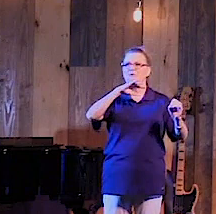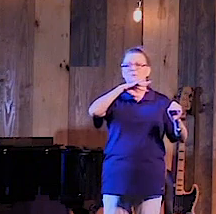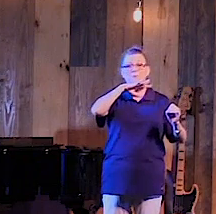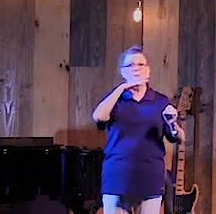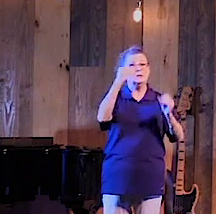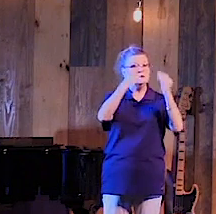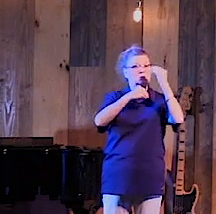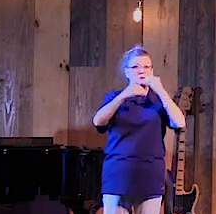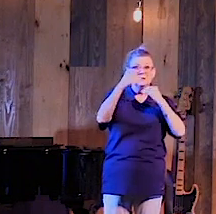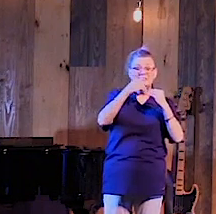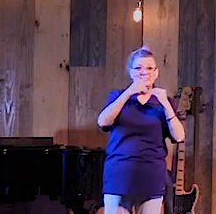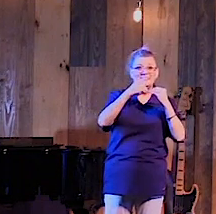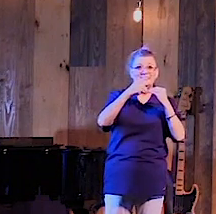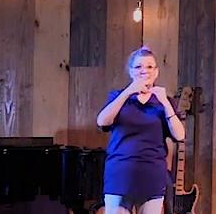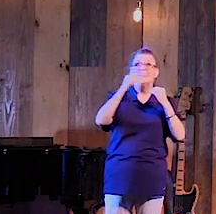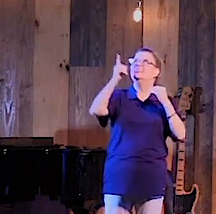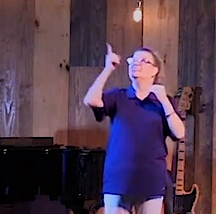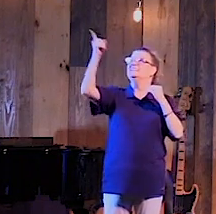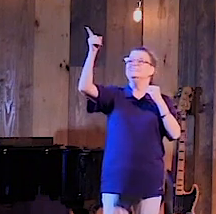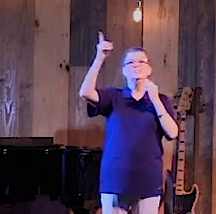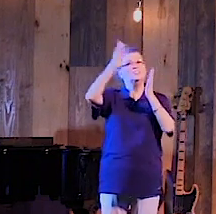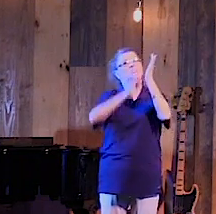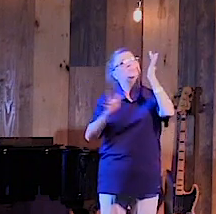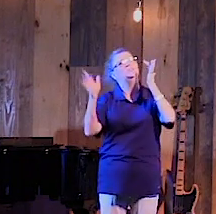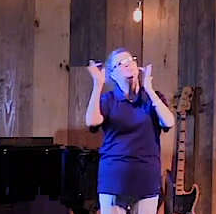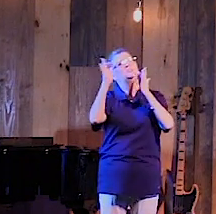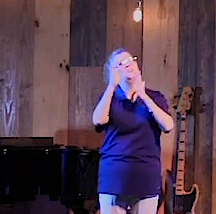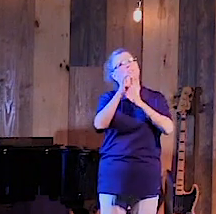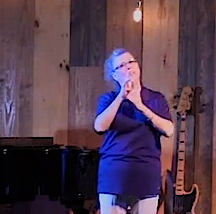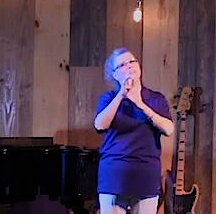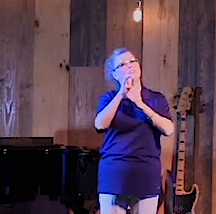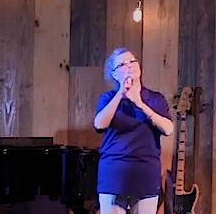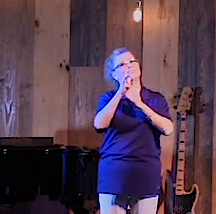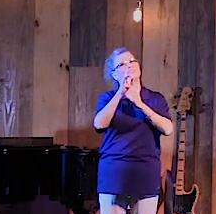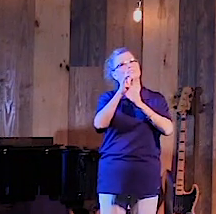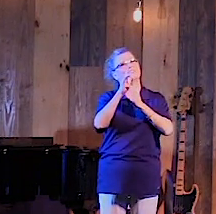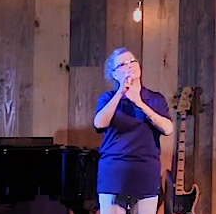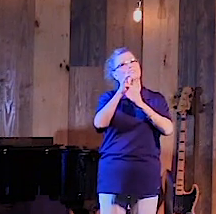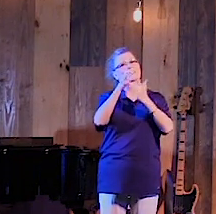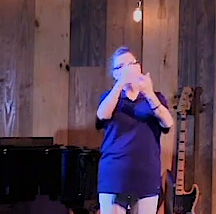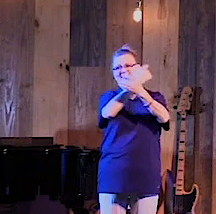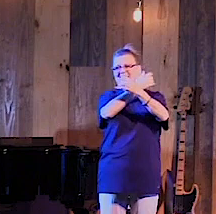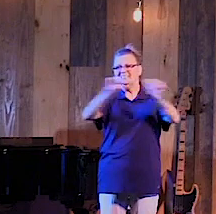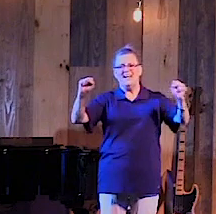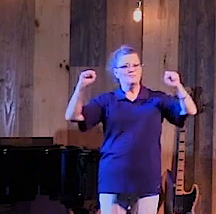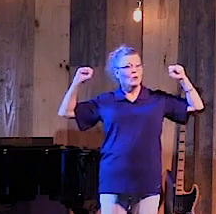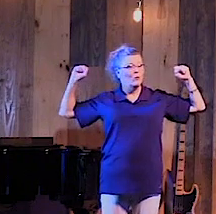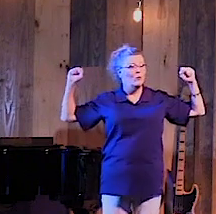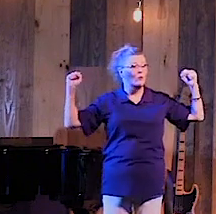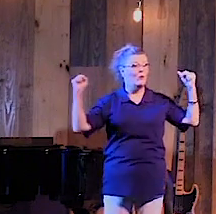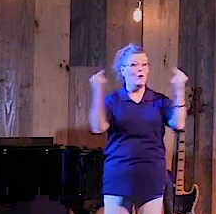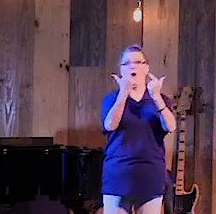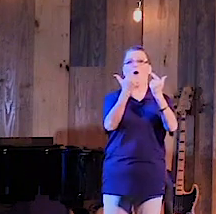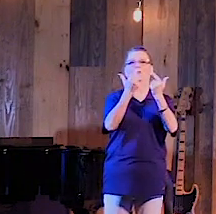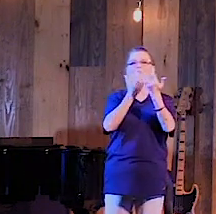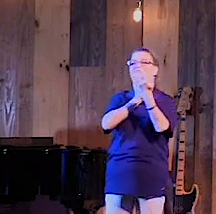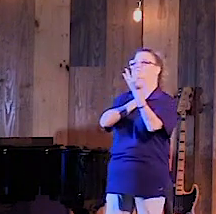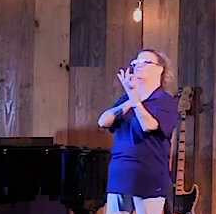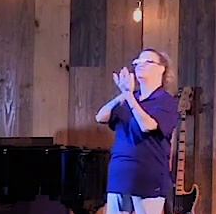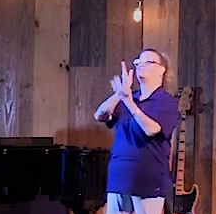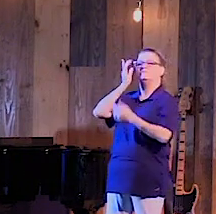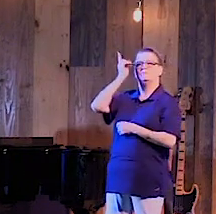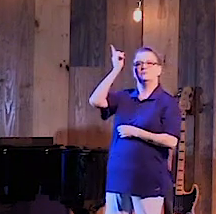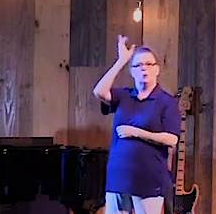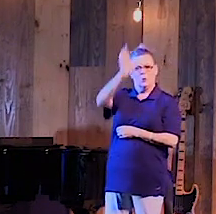filthy. Jesus is able to save to the uttermost all those who come to God through him. If the cross